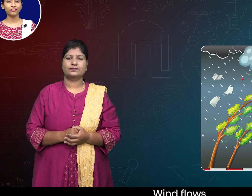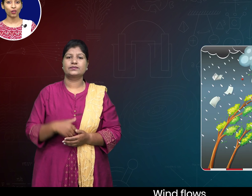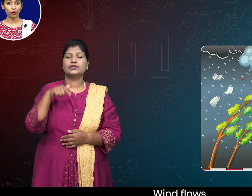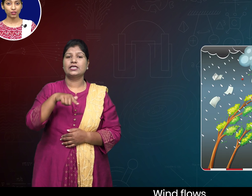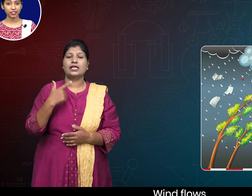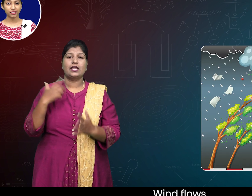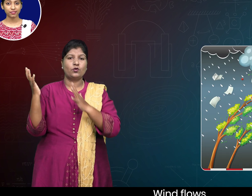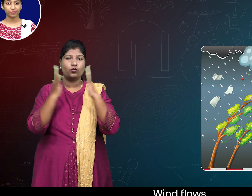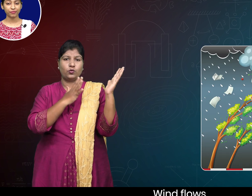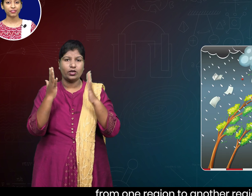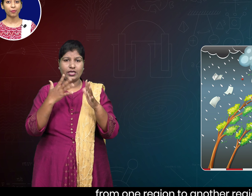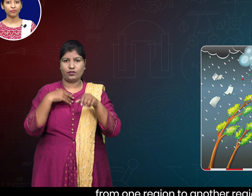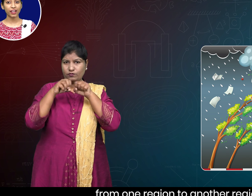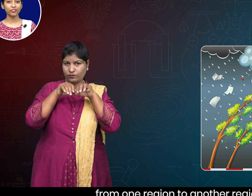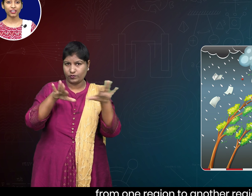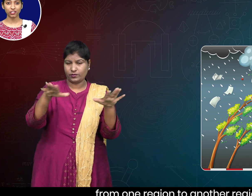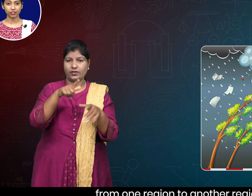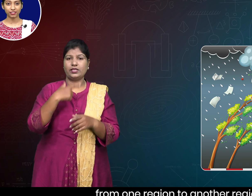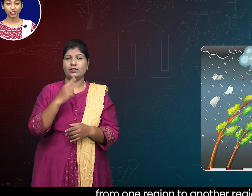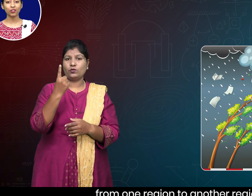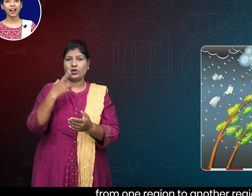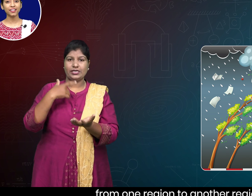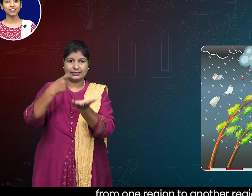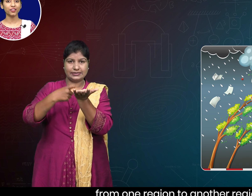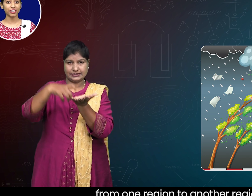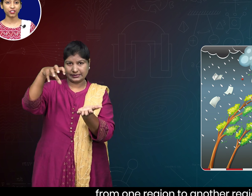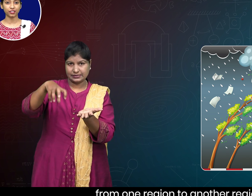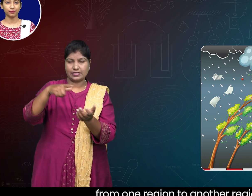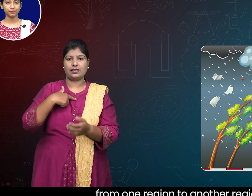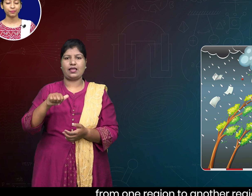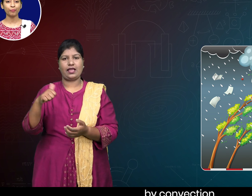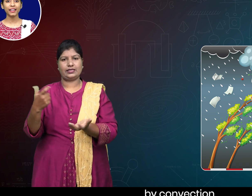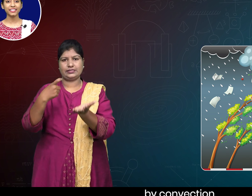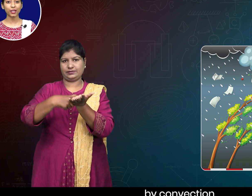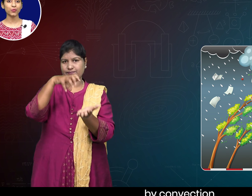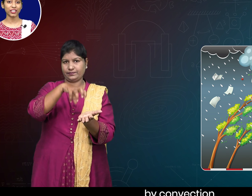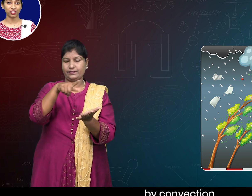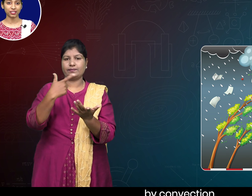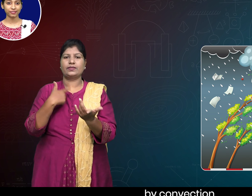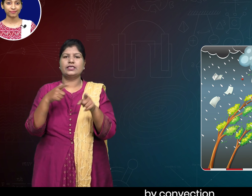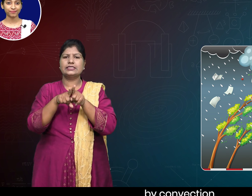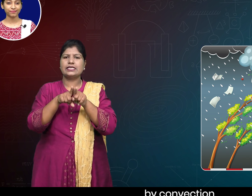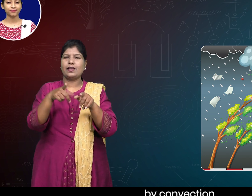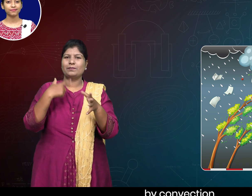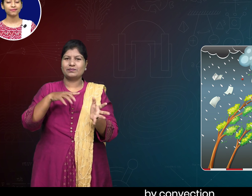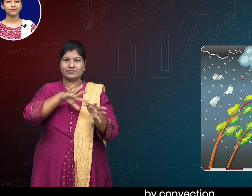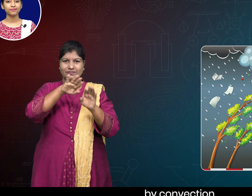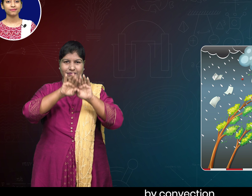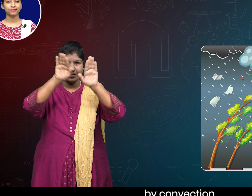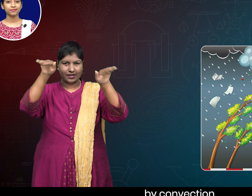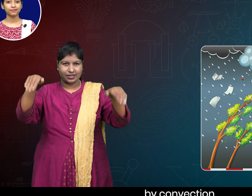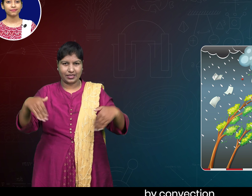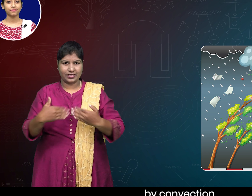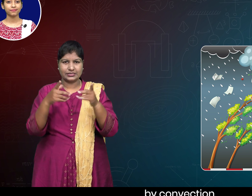Wind flows from one region to another region by convection.